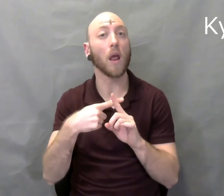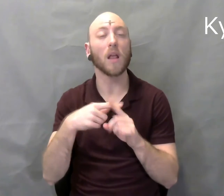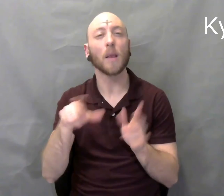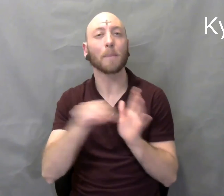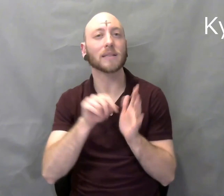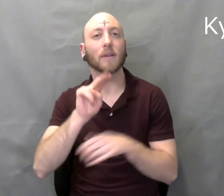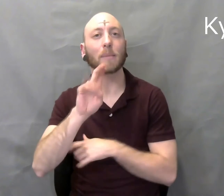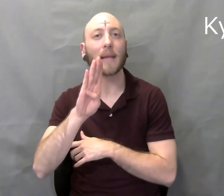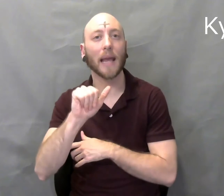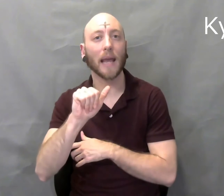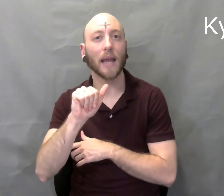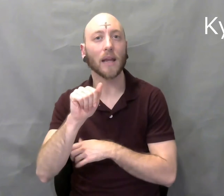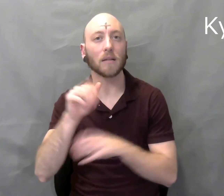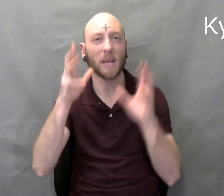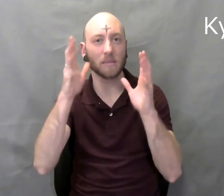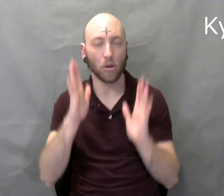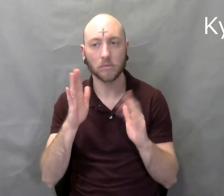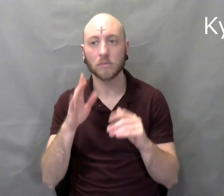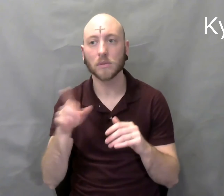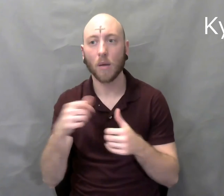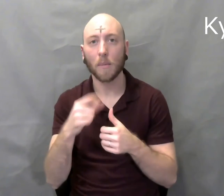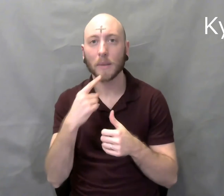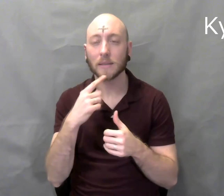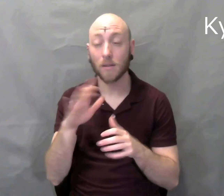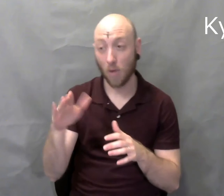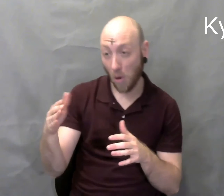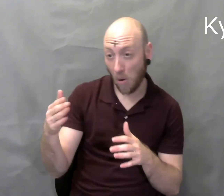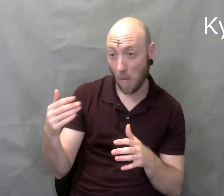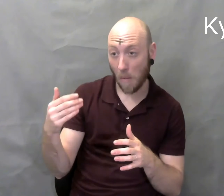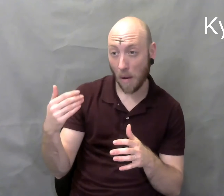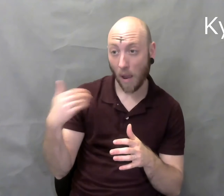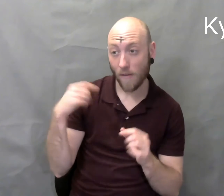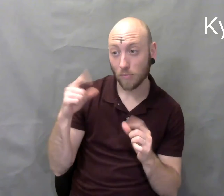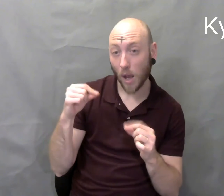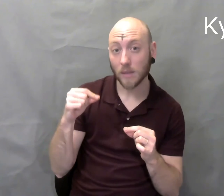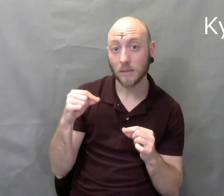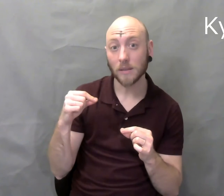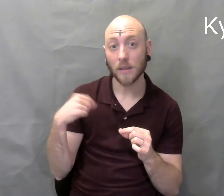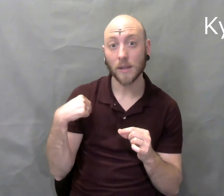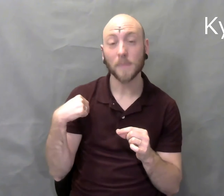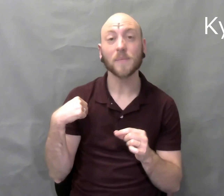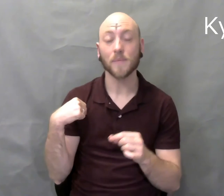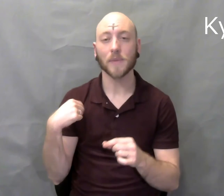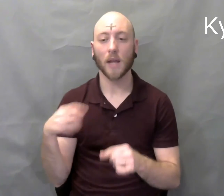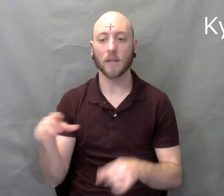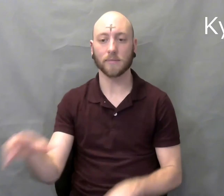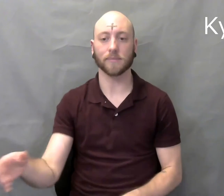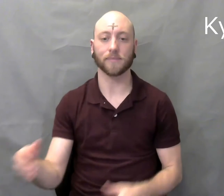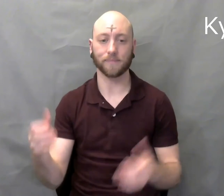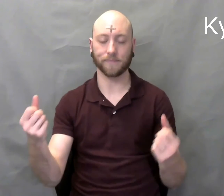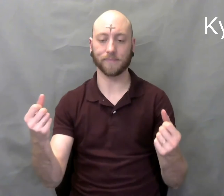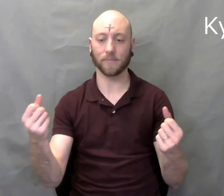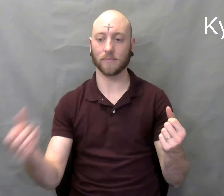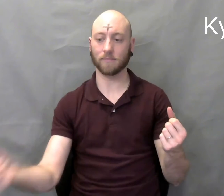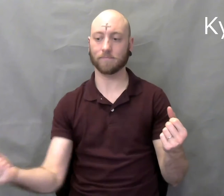him saying to me like, "Hey, I've got a surprise for us." And he pulls out out of the console,